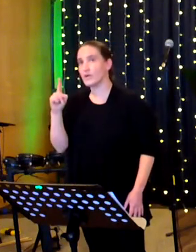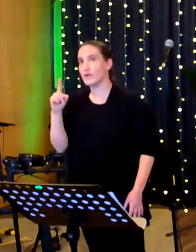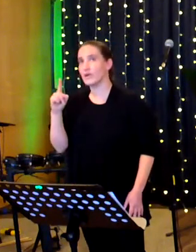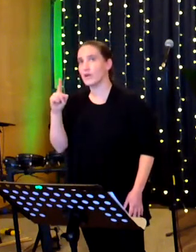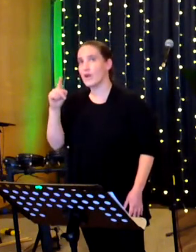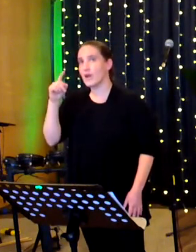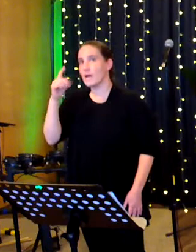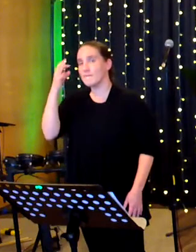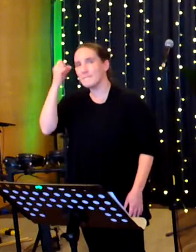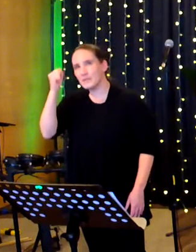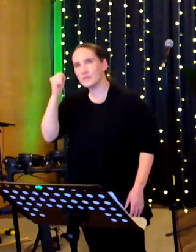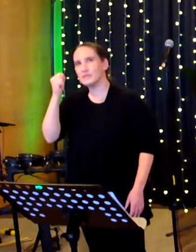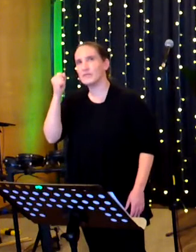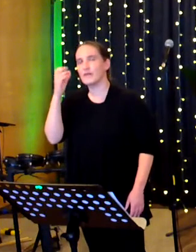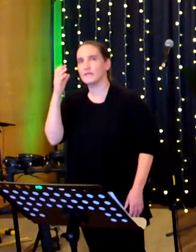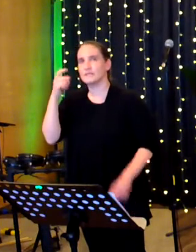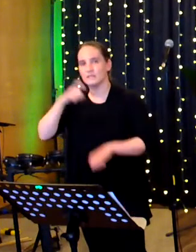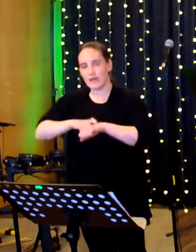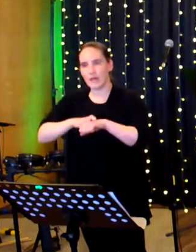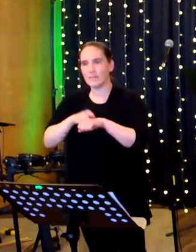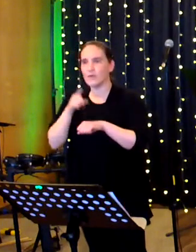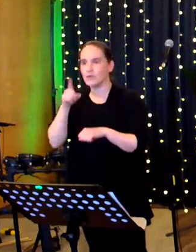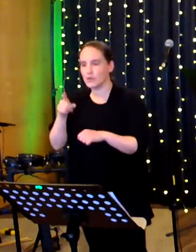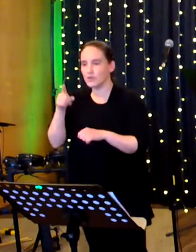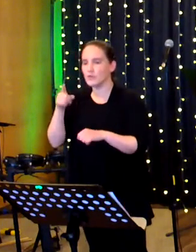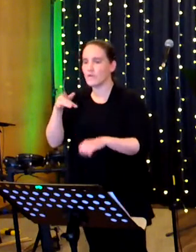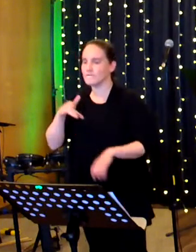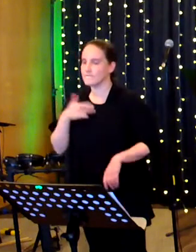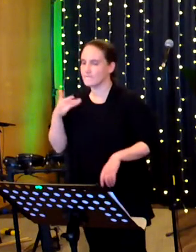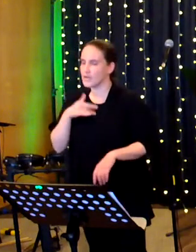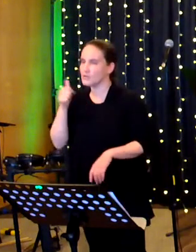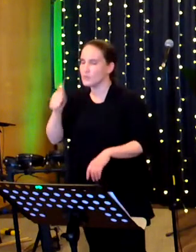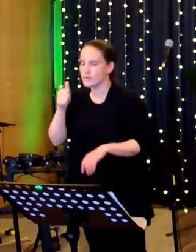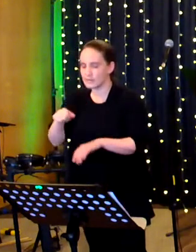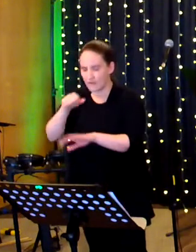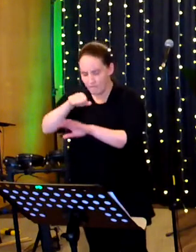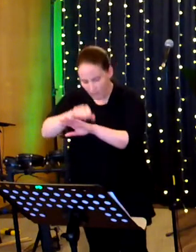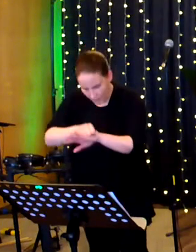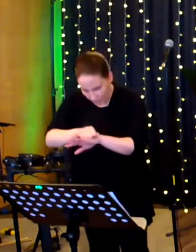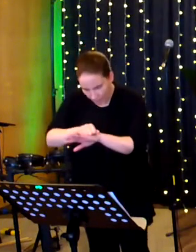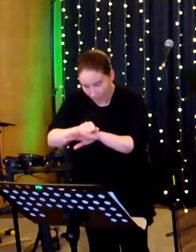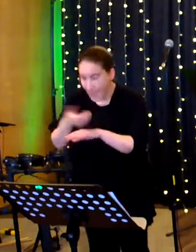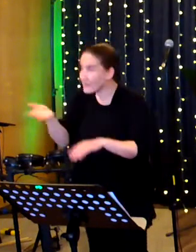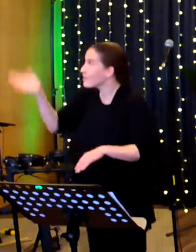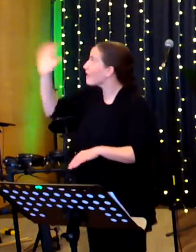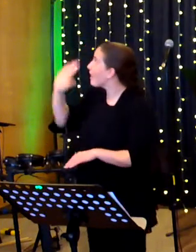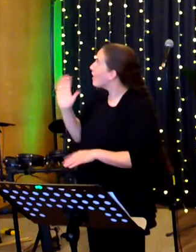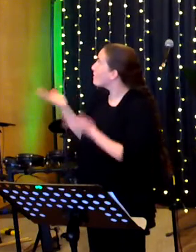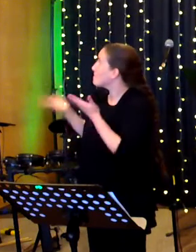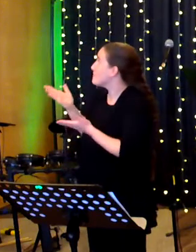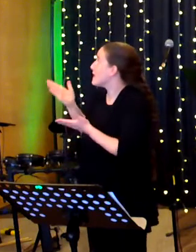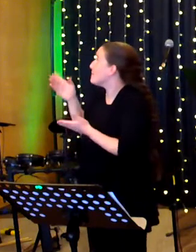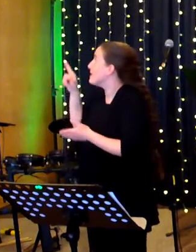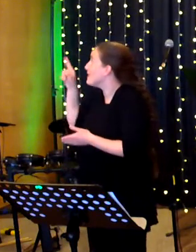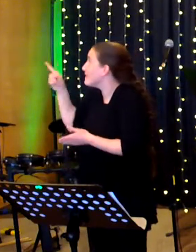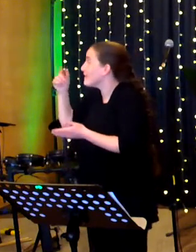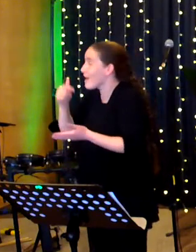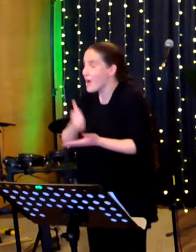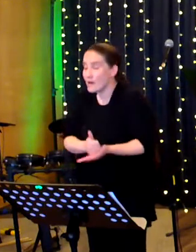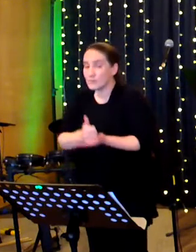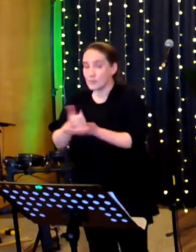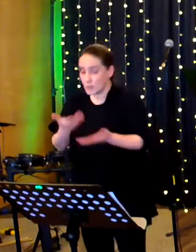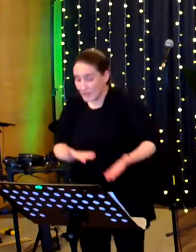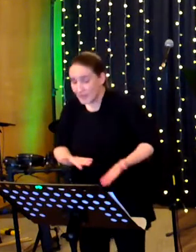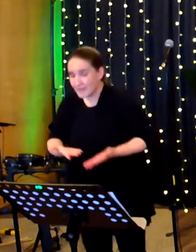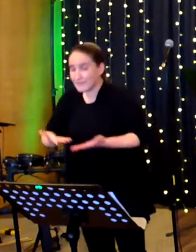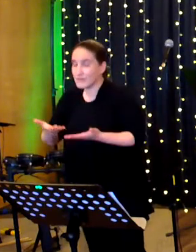lifted you up. And if you're reading this passage, you may say, yeah, but he only got onto his hands and knees. But let me tell you right now, if